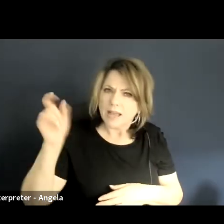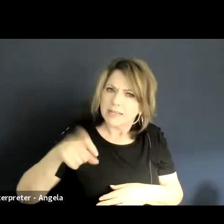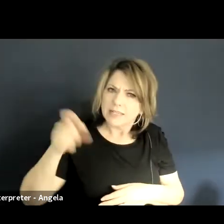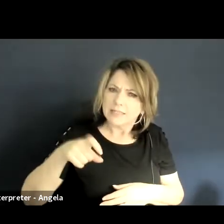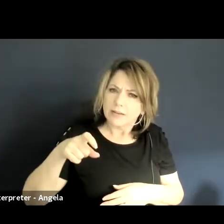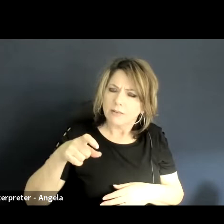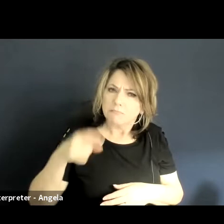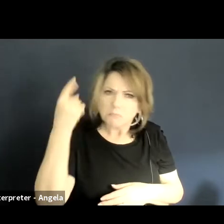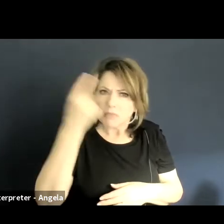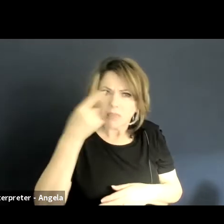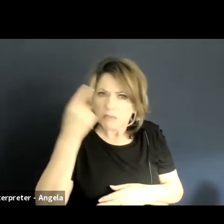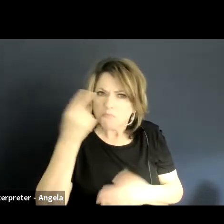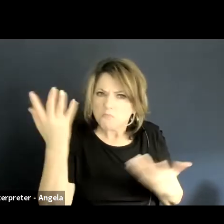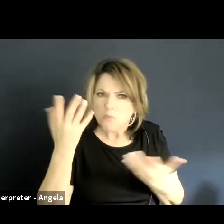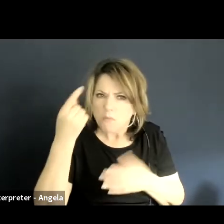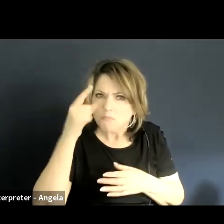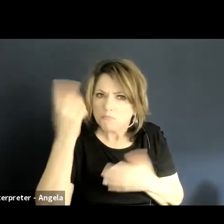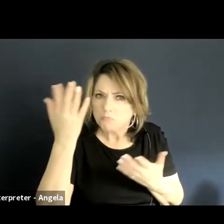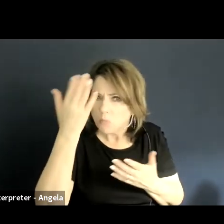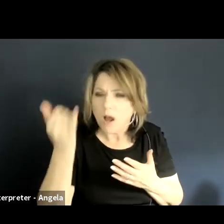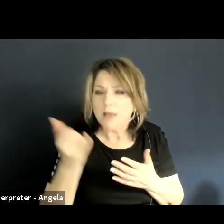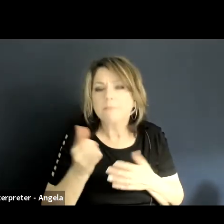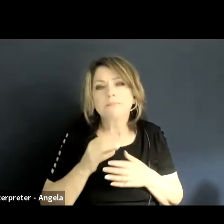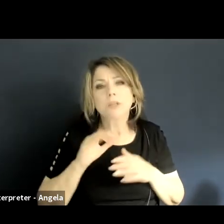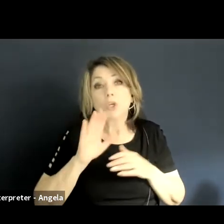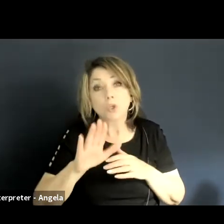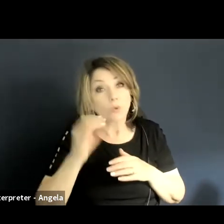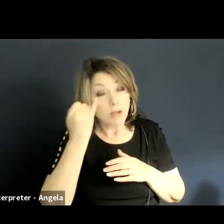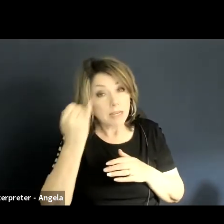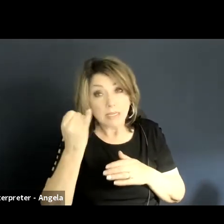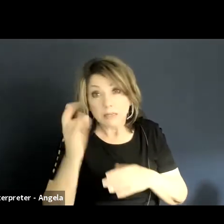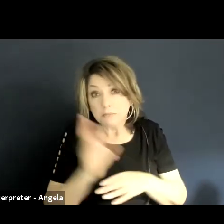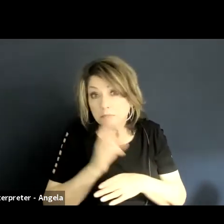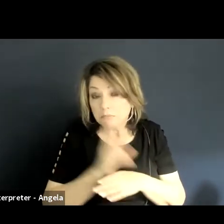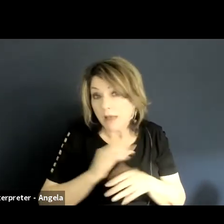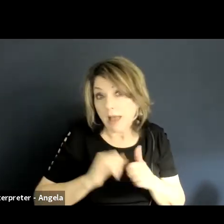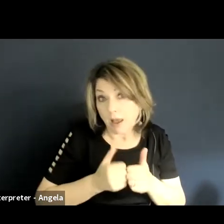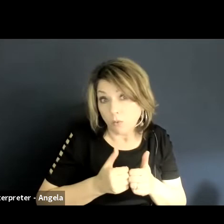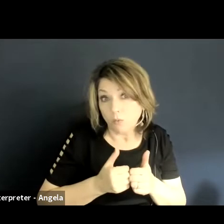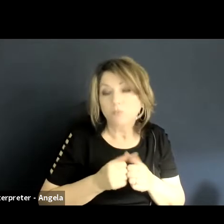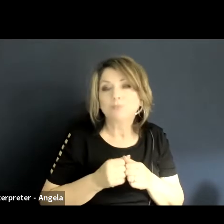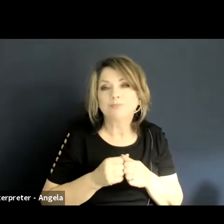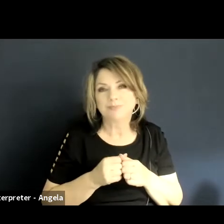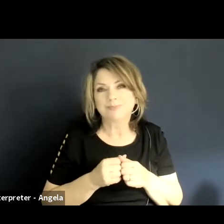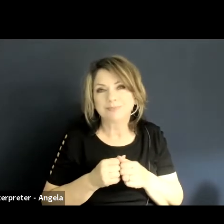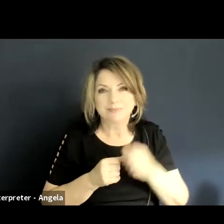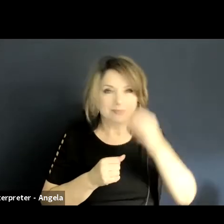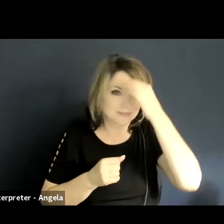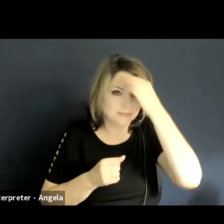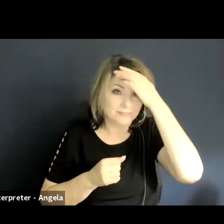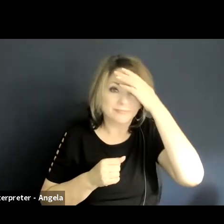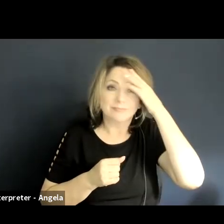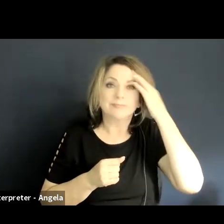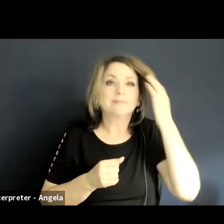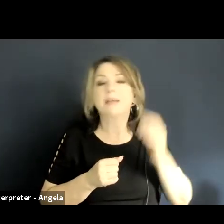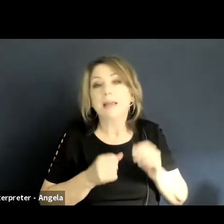your thinking about this? And how will your idea be implemented? And this is where people get to learn how to